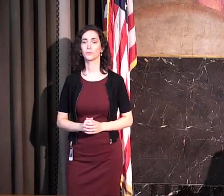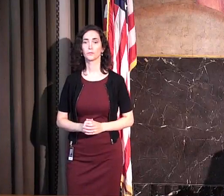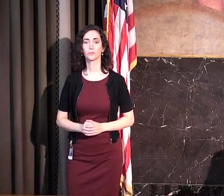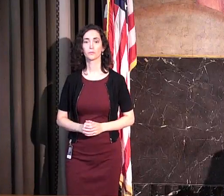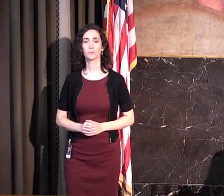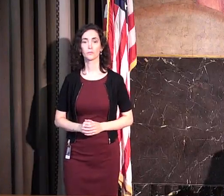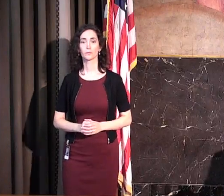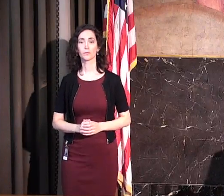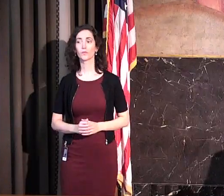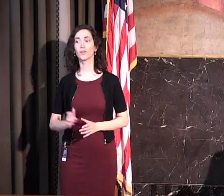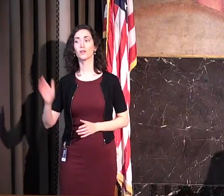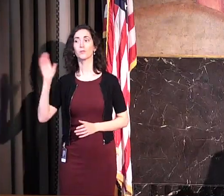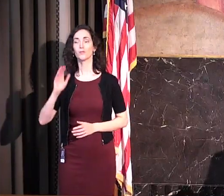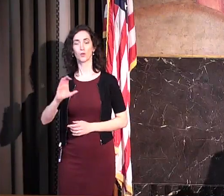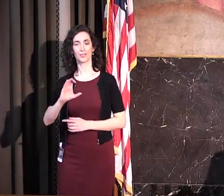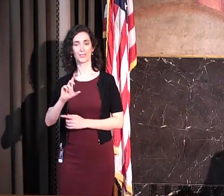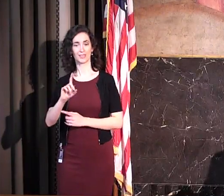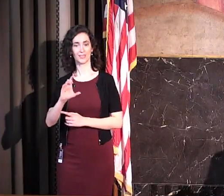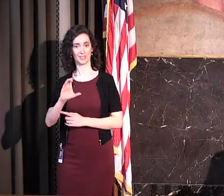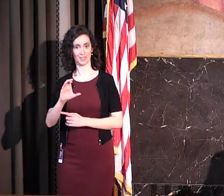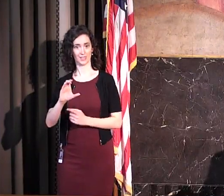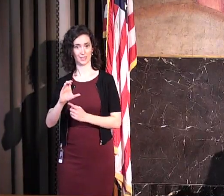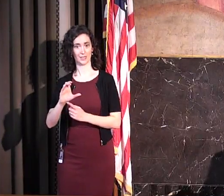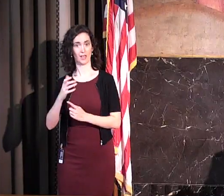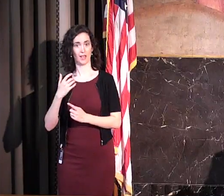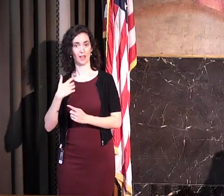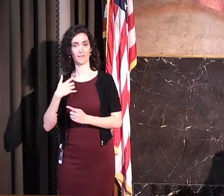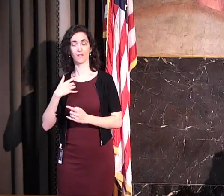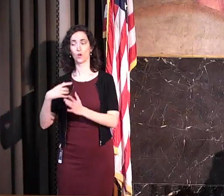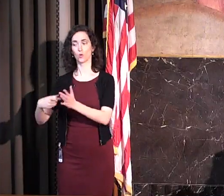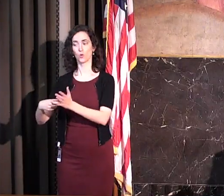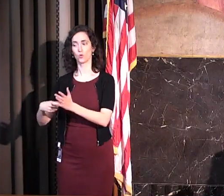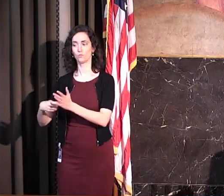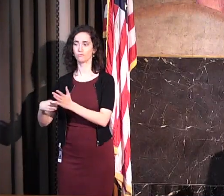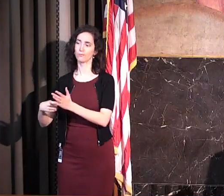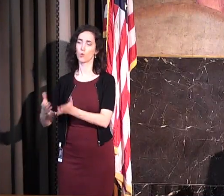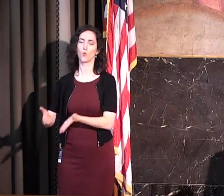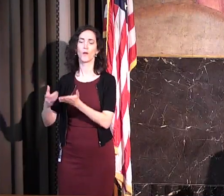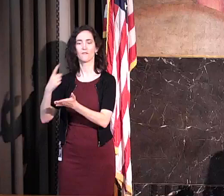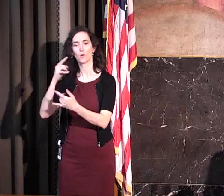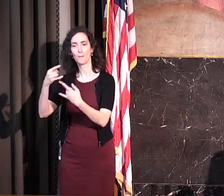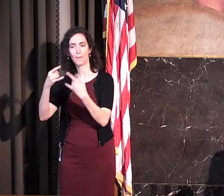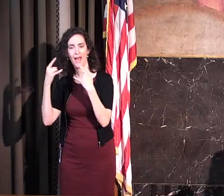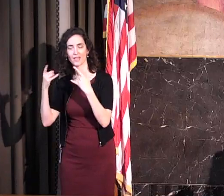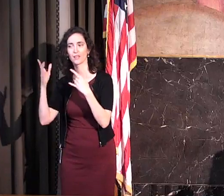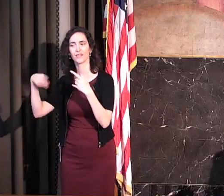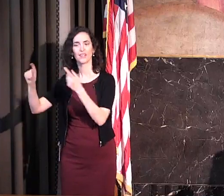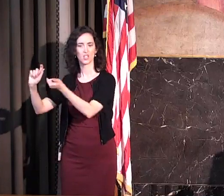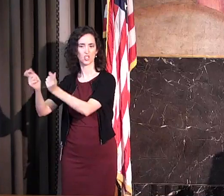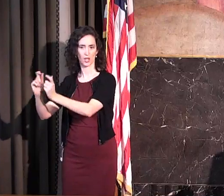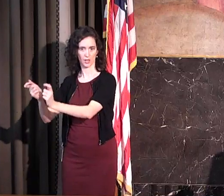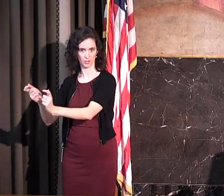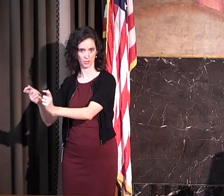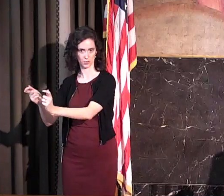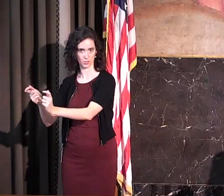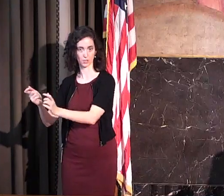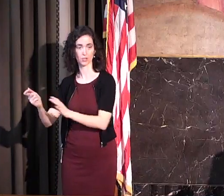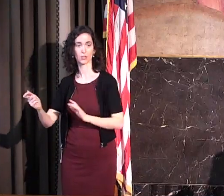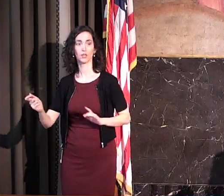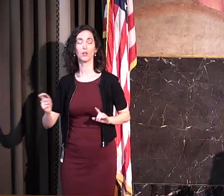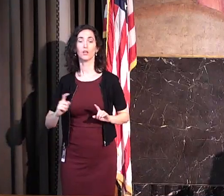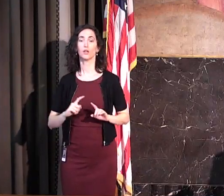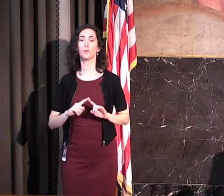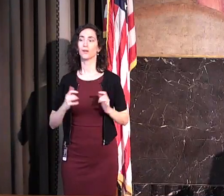CDC revised their national masking recommendations, since that point, it has been the